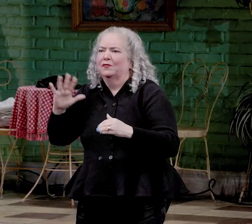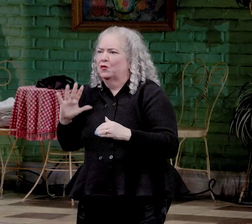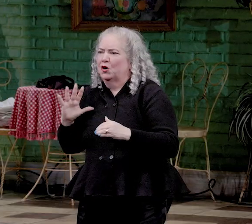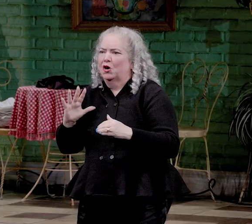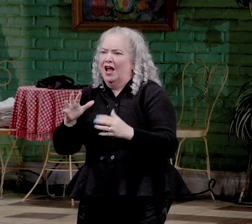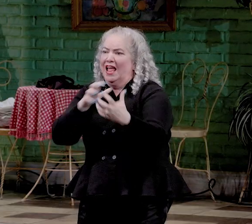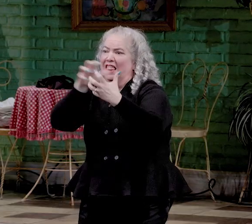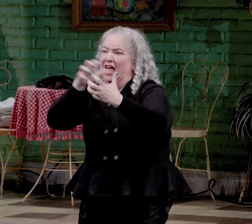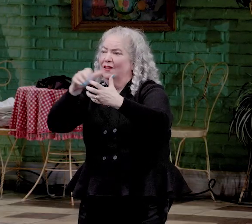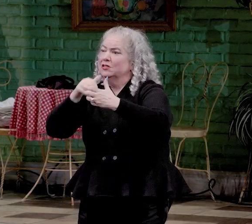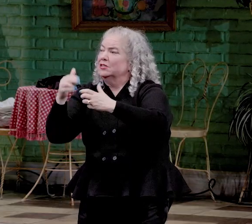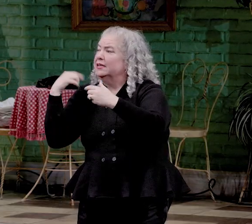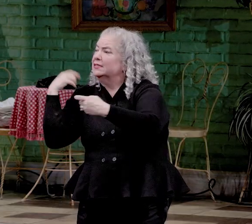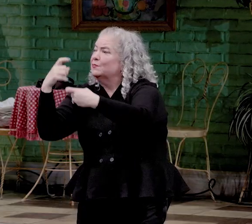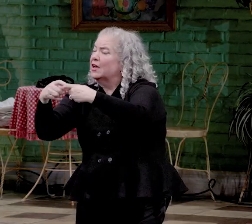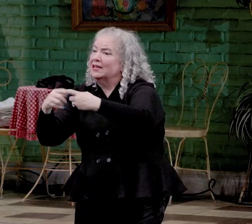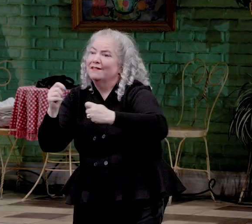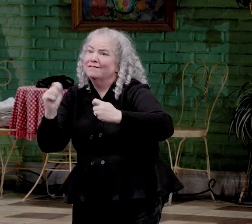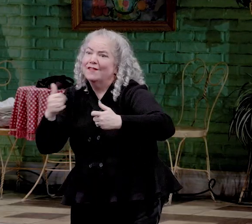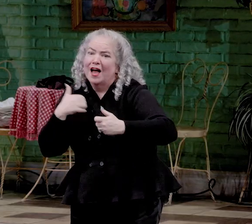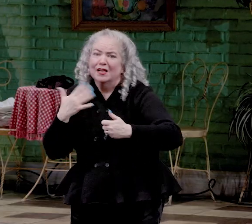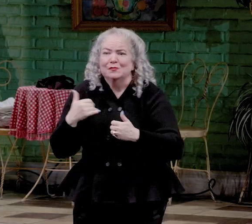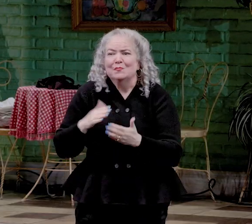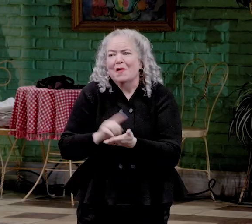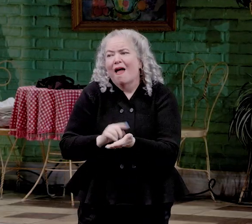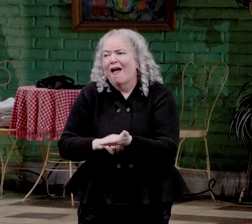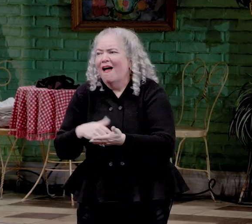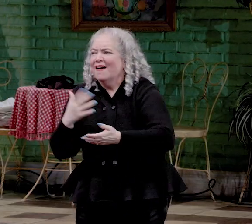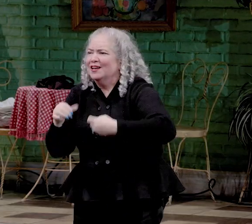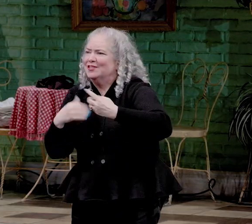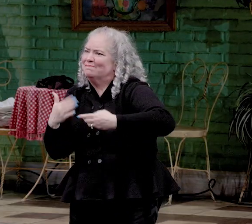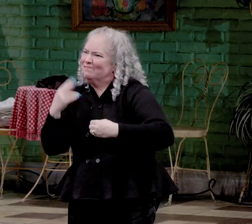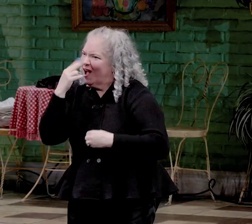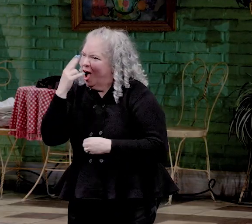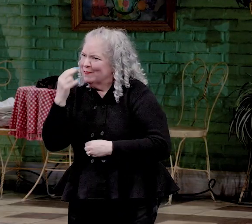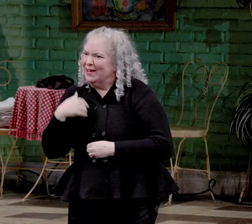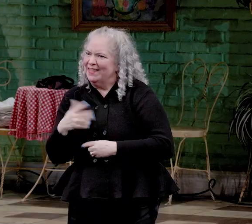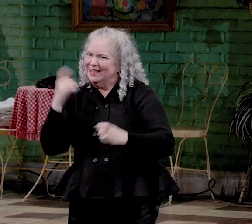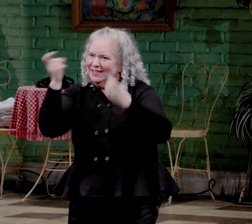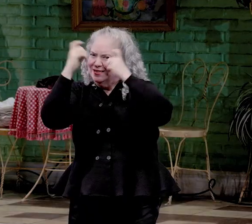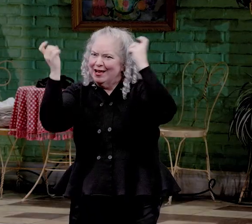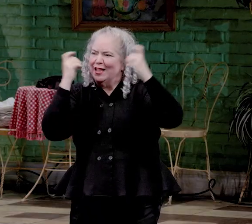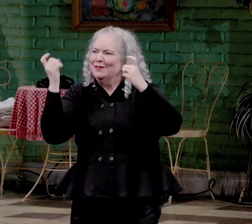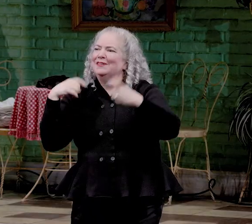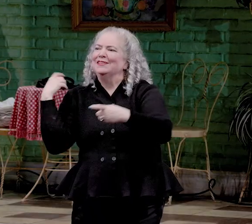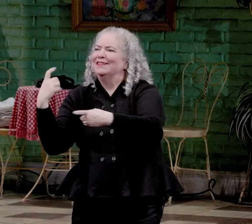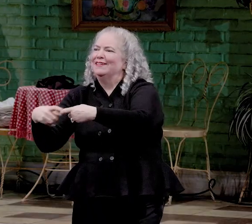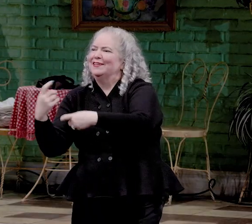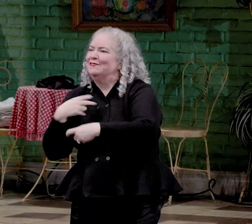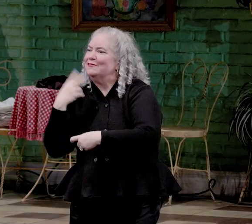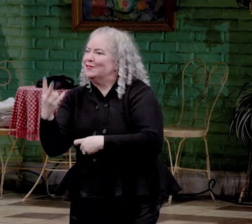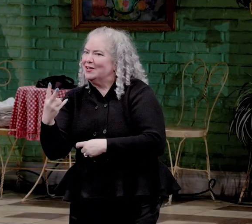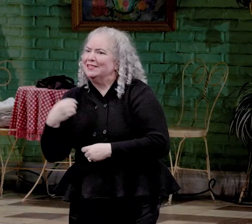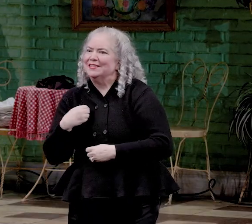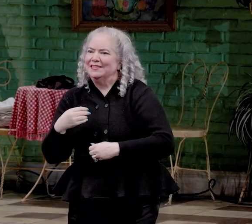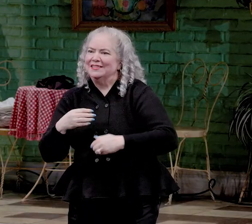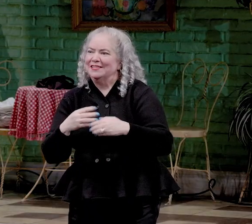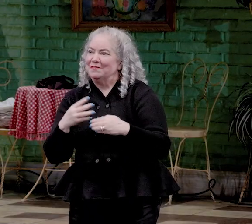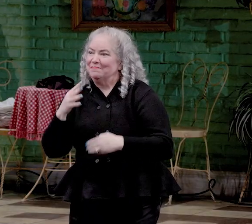in Spanish is a fast-paced contemporary comedy that celebrates Latinx voices,